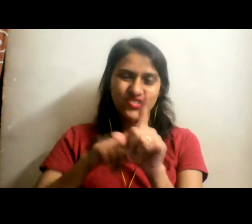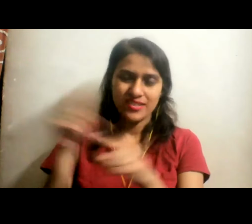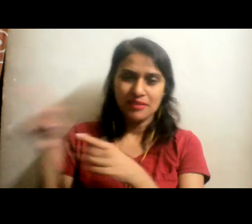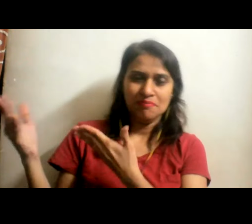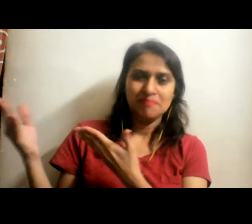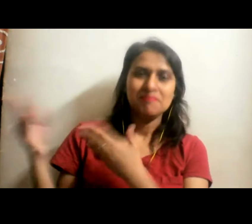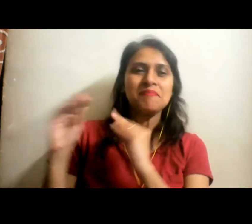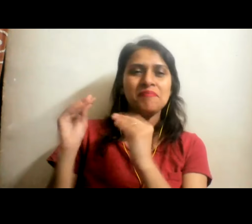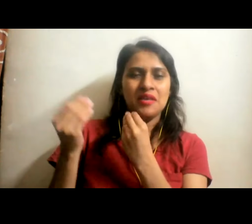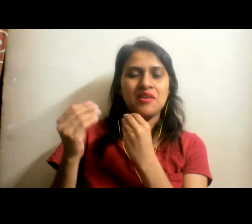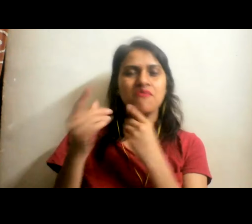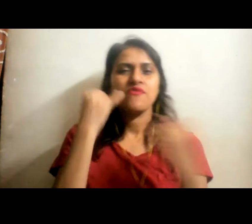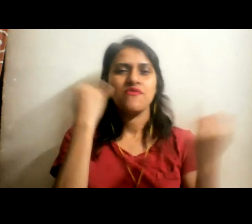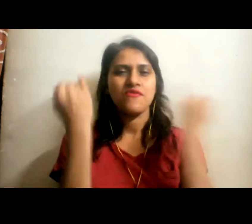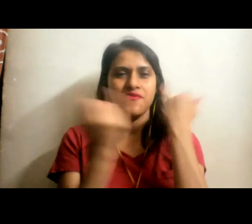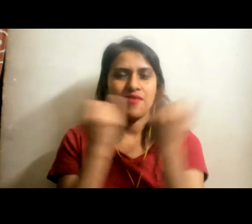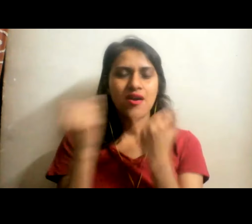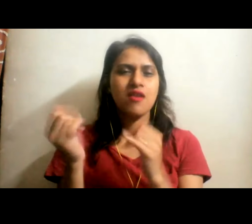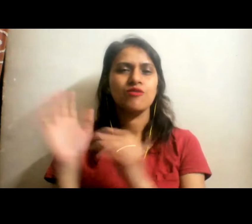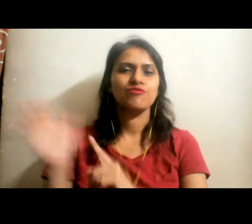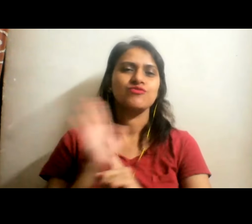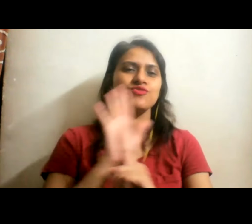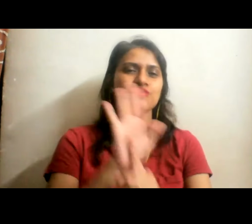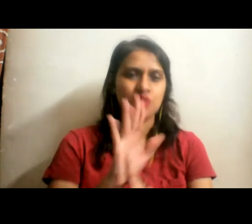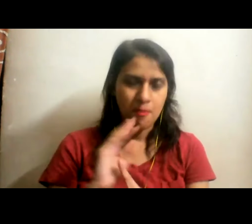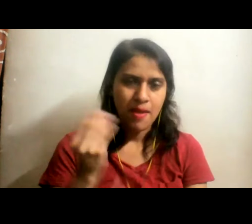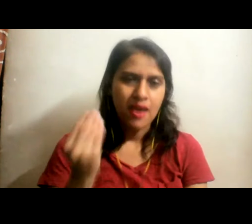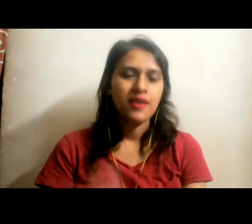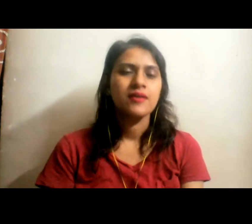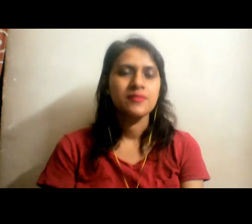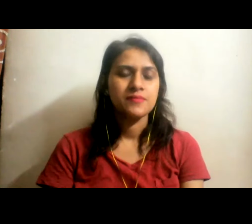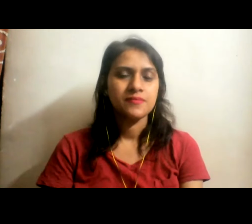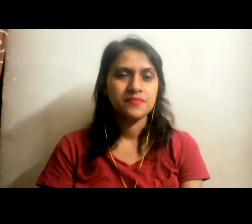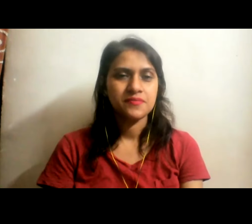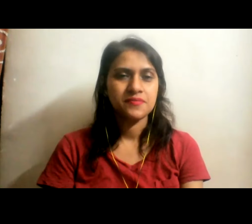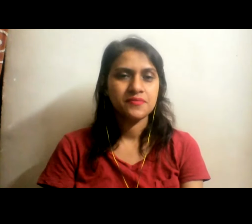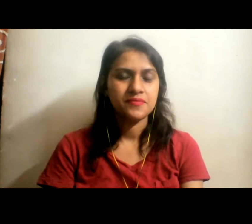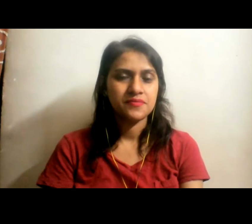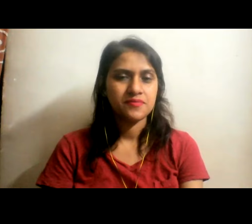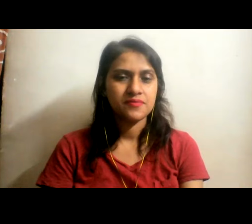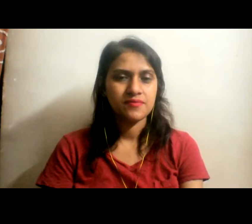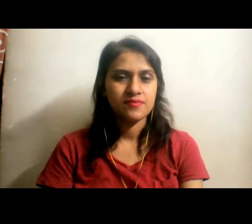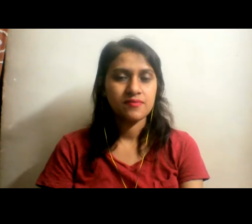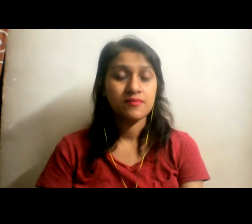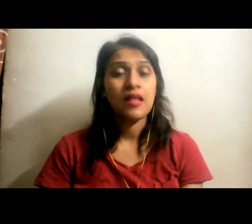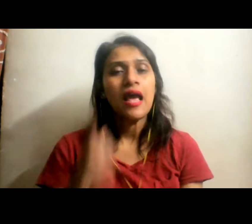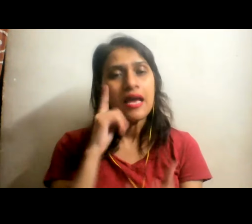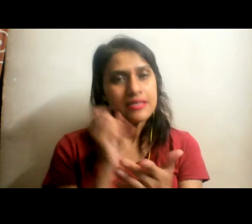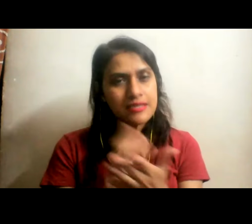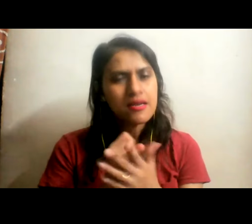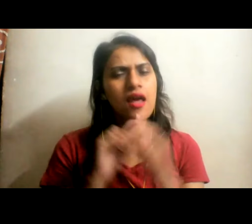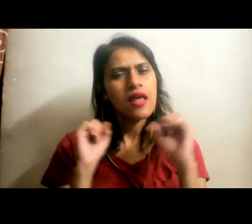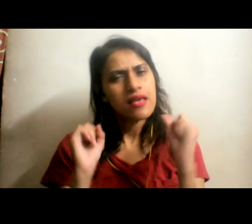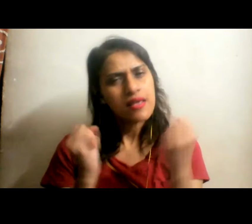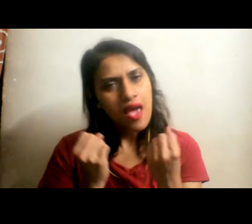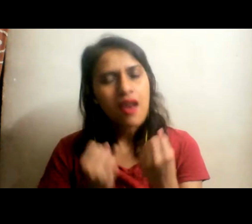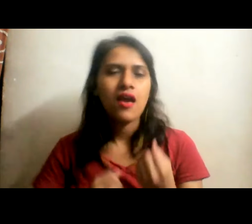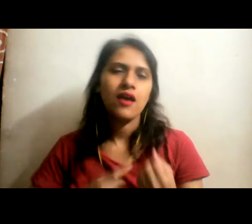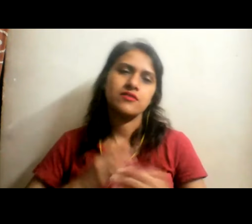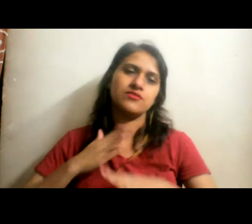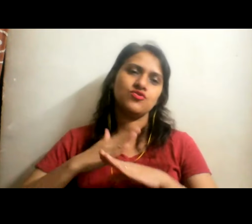But I will try to find what I can and share with you. And